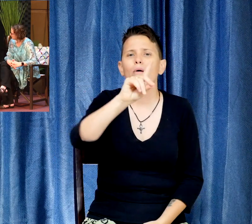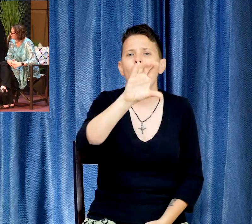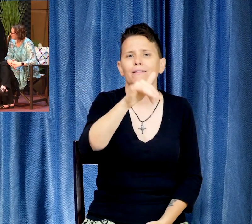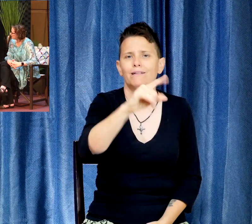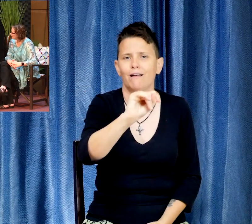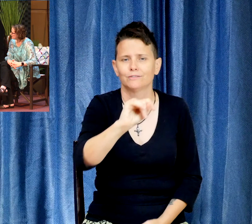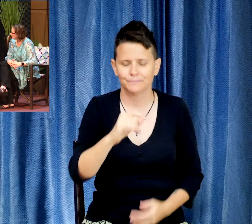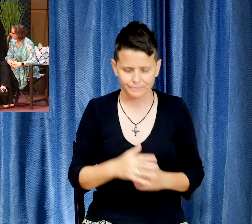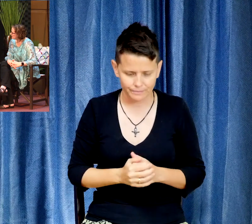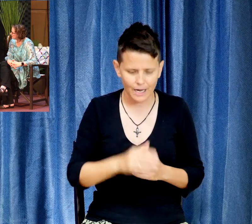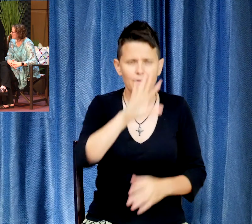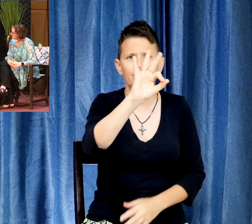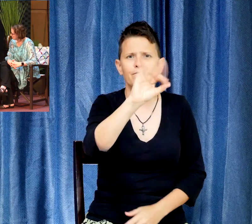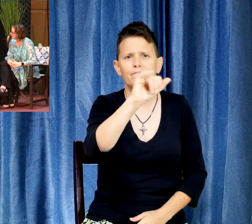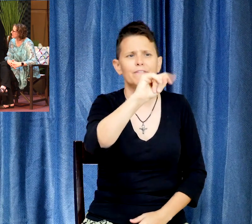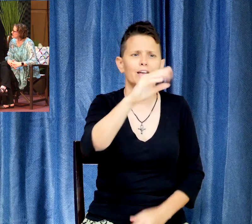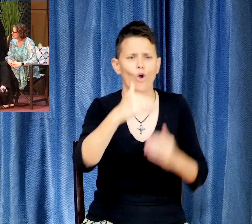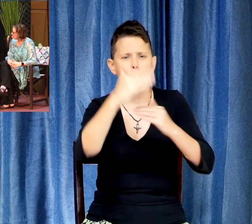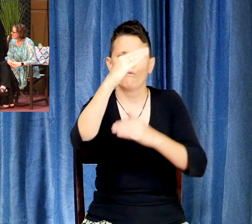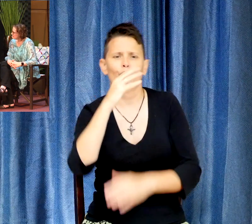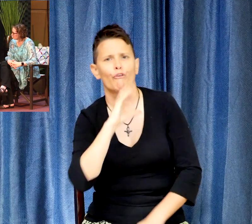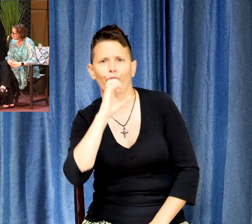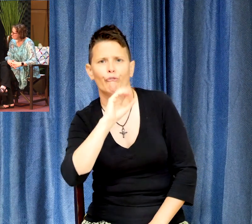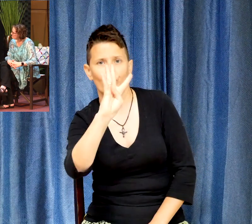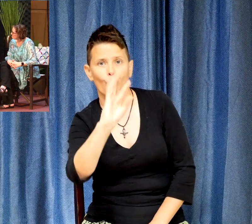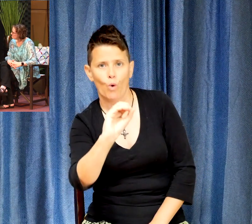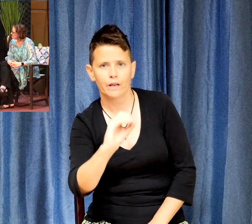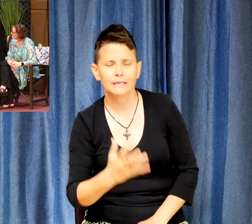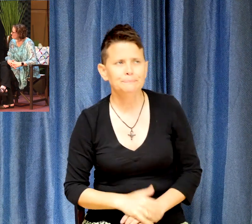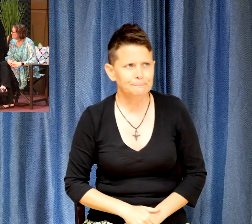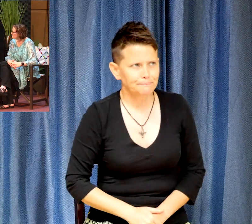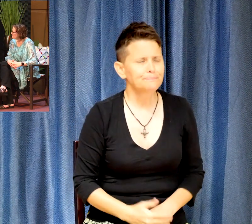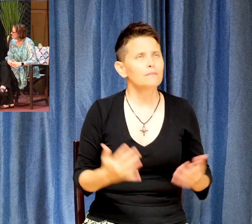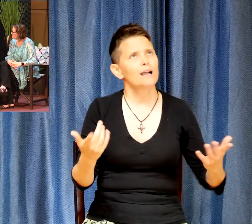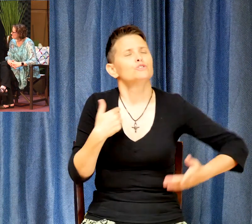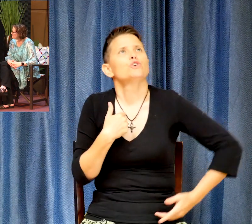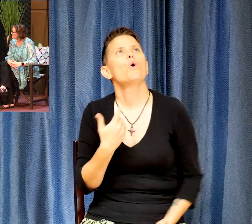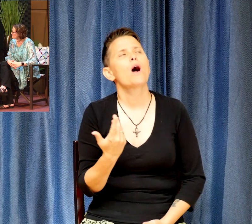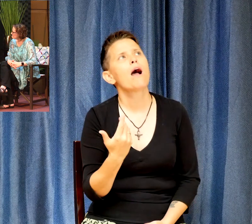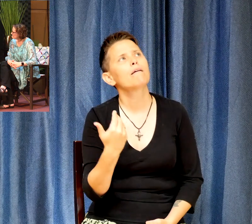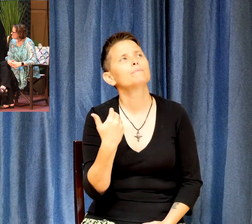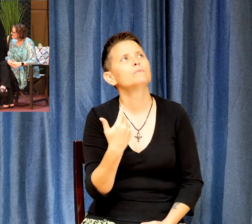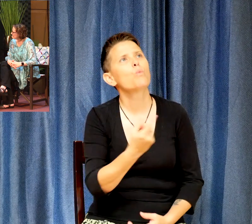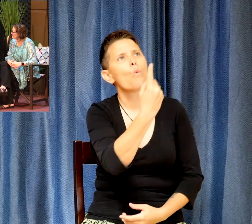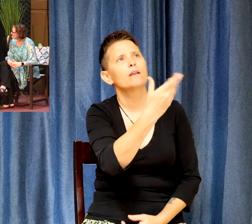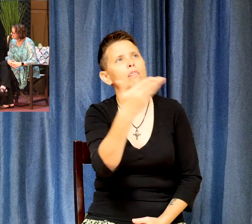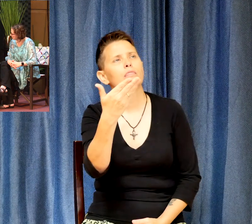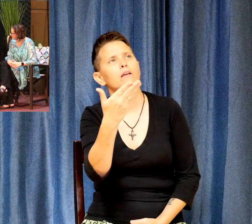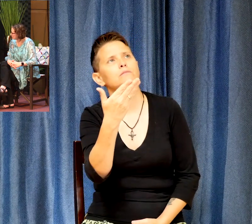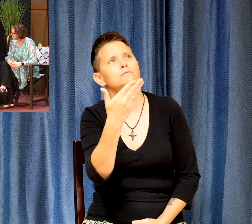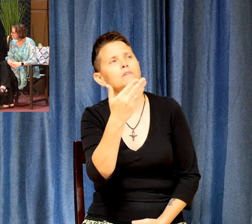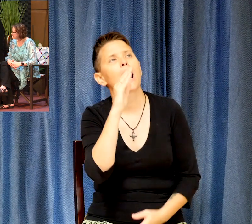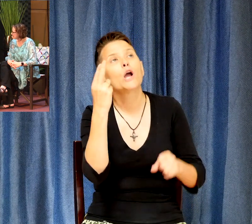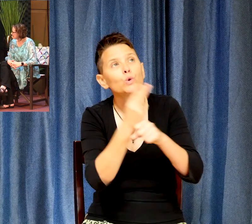to myself, to embody my physicality. And one of the key tools that I used was actually affirmations. Like I